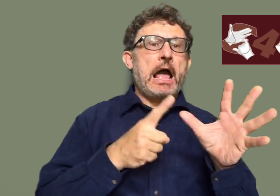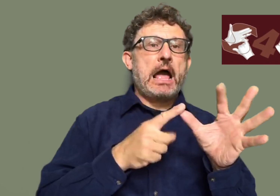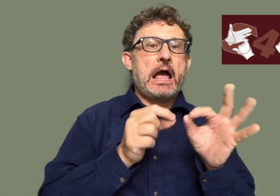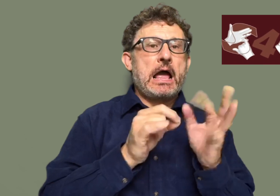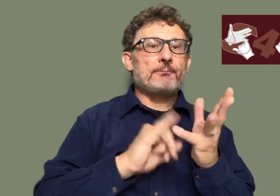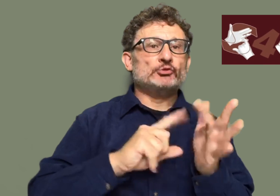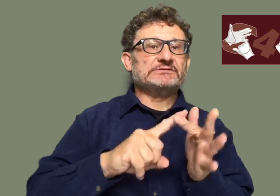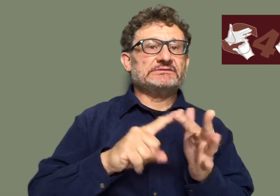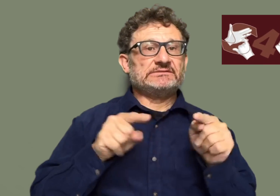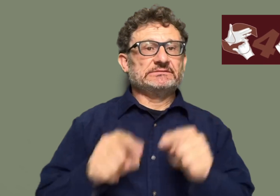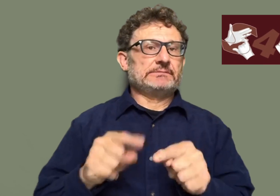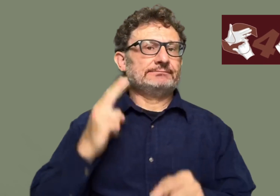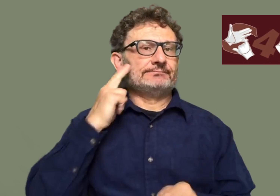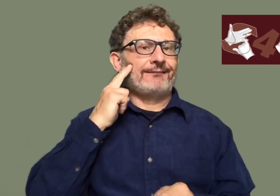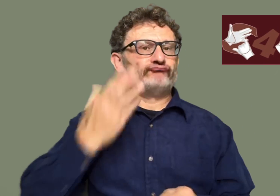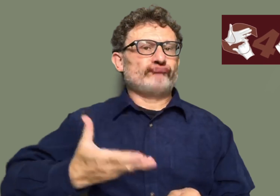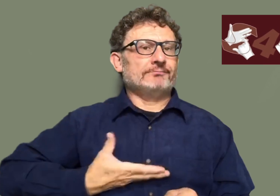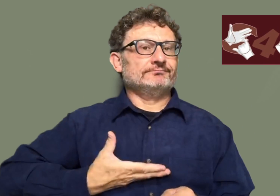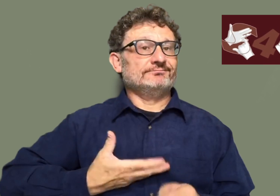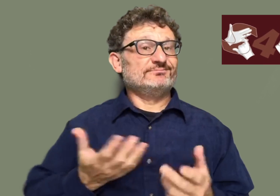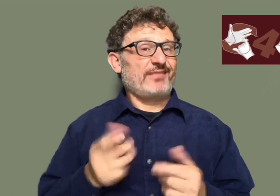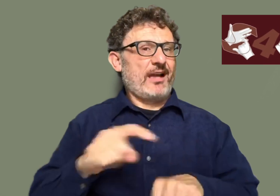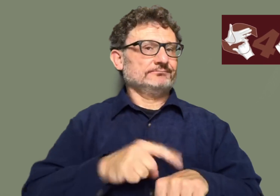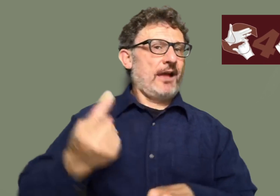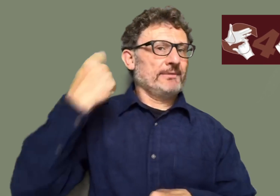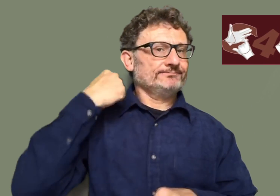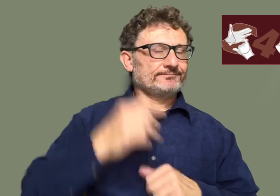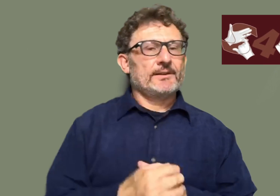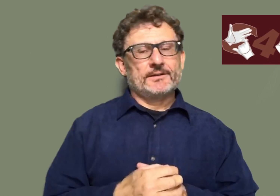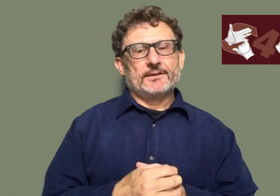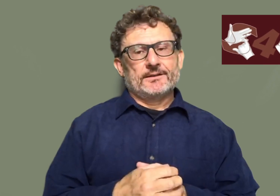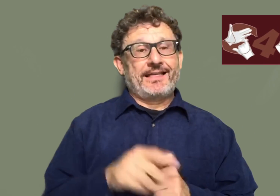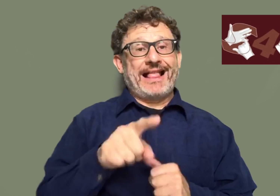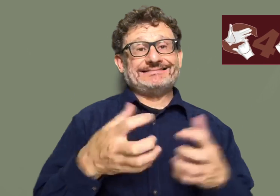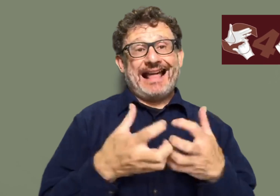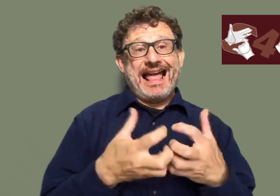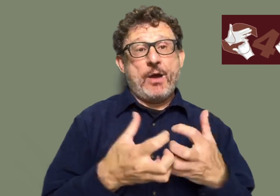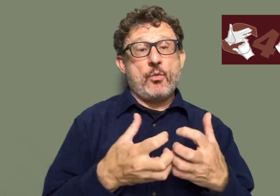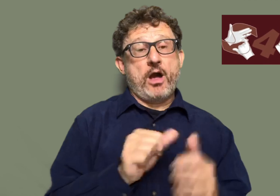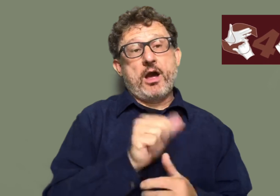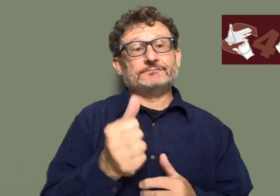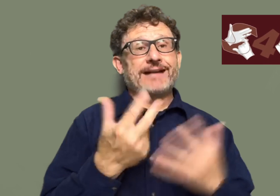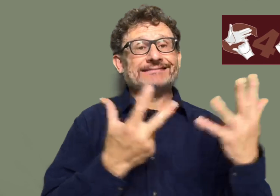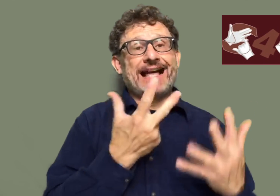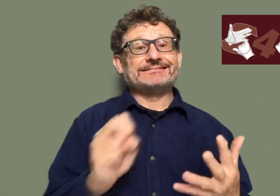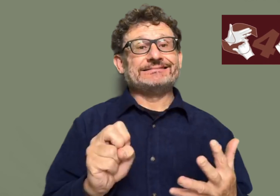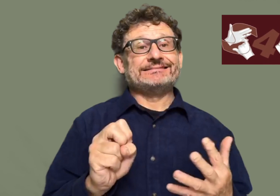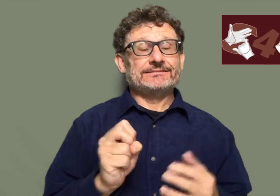be. And this is an abuse of deaf people's rights, going back to this event. After the